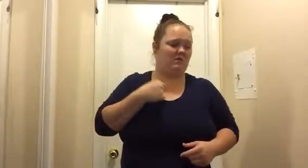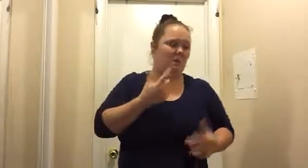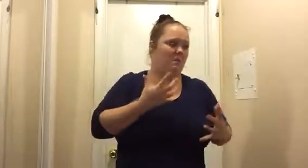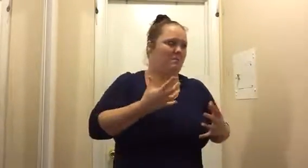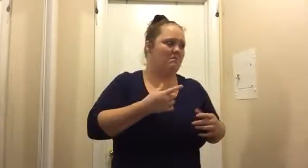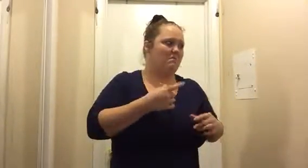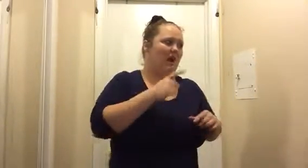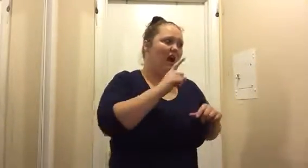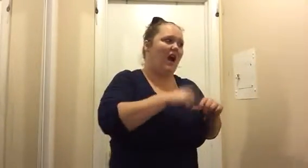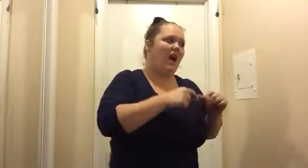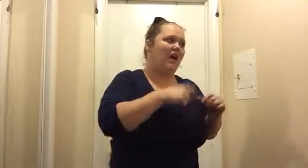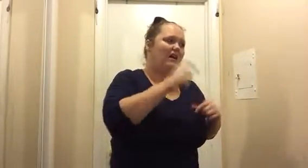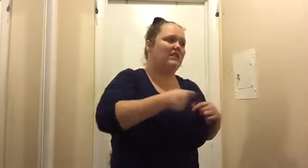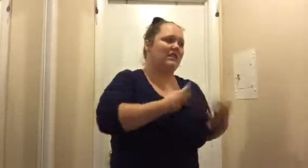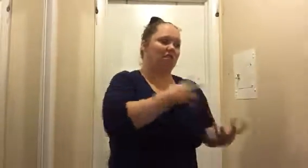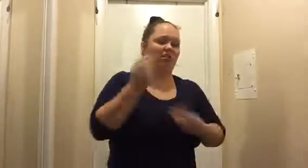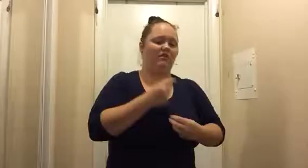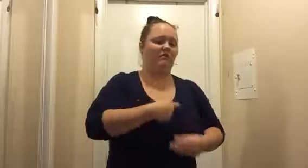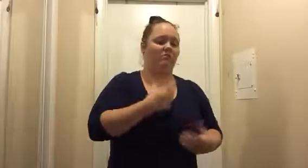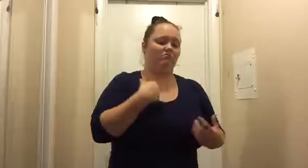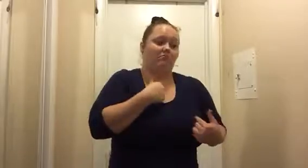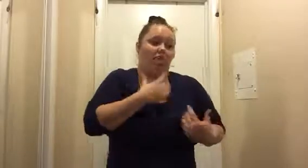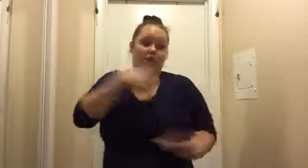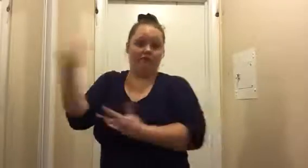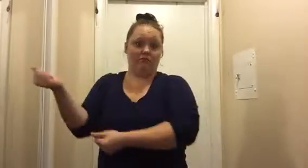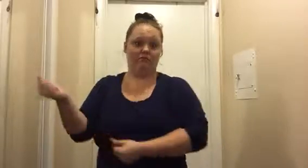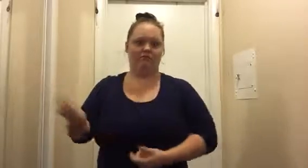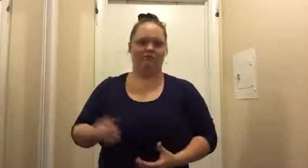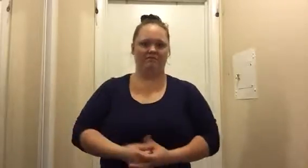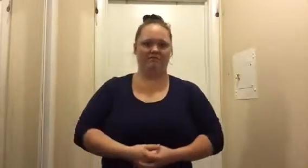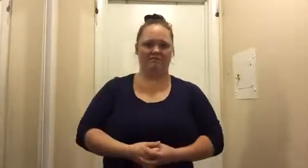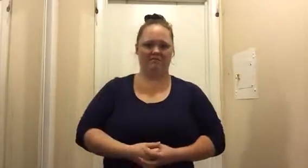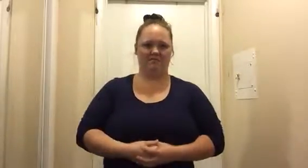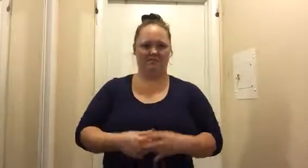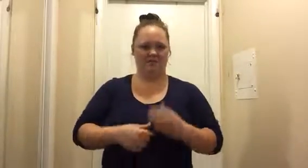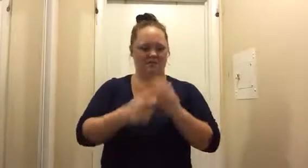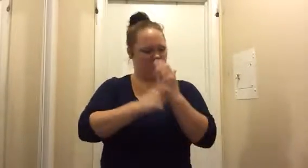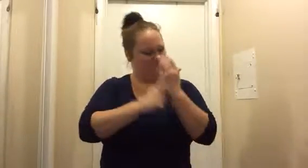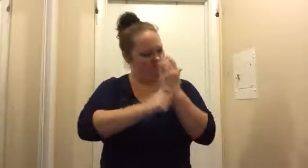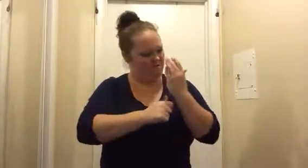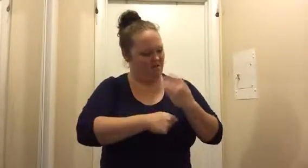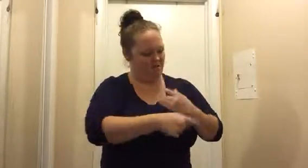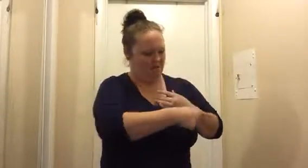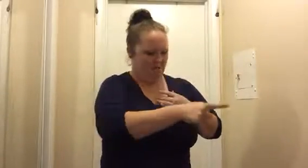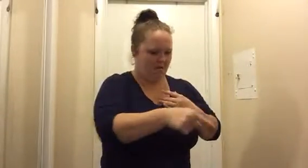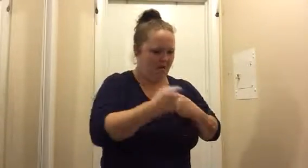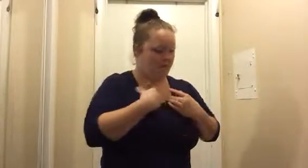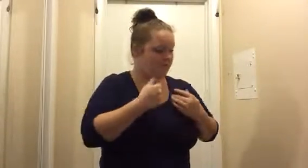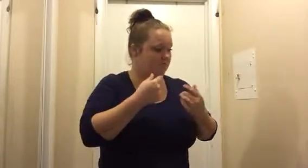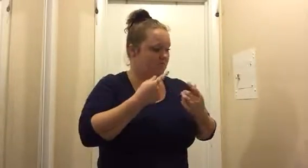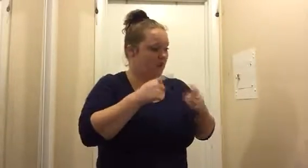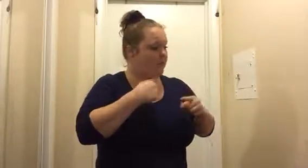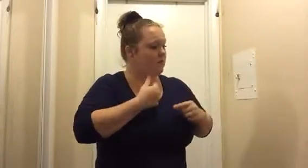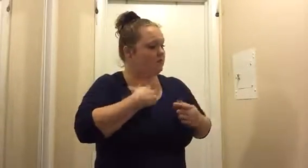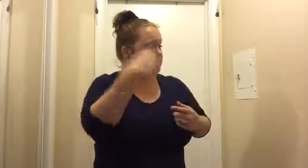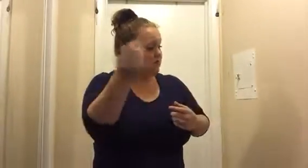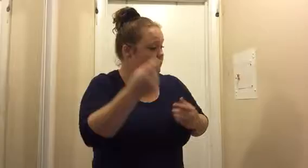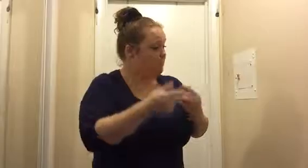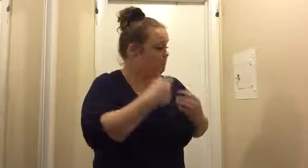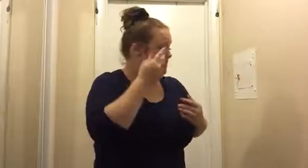On the way out, there was this little stack of flyers for all these different various treatments for AUD. One of them was for a shot, and this